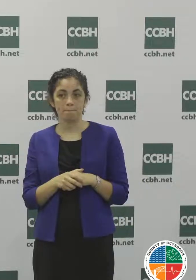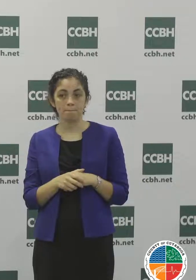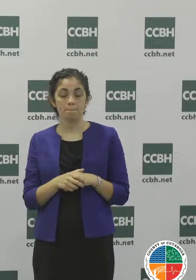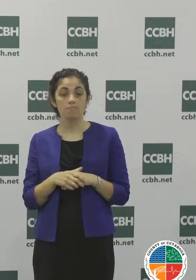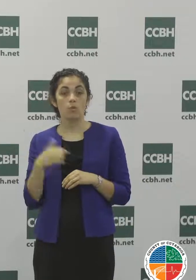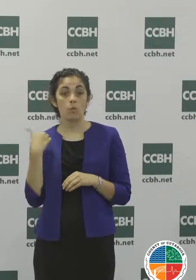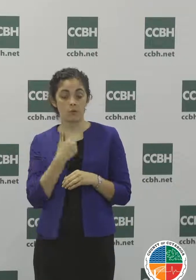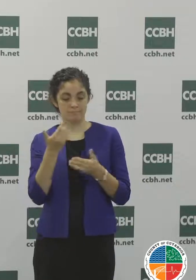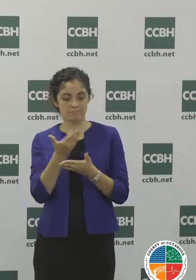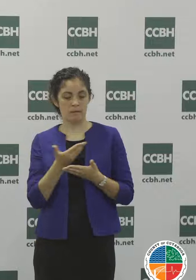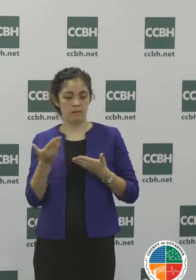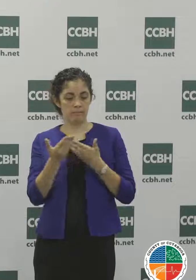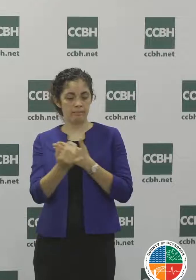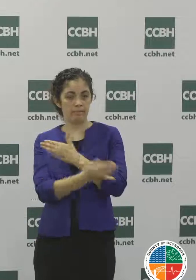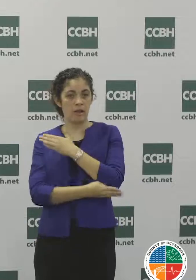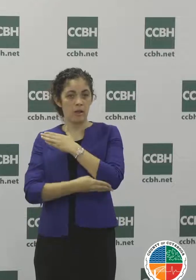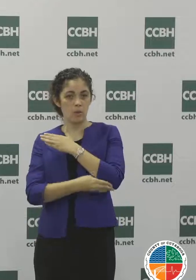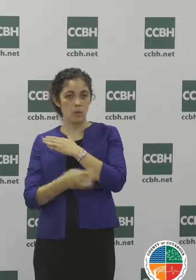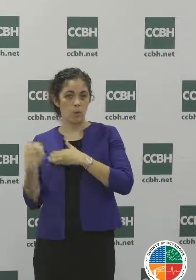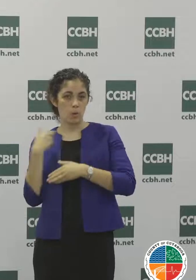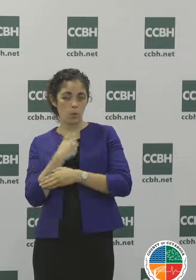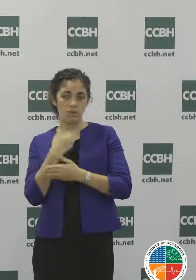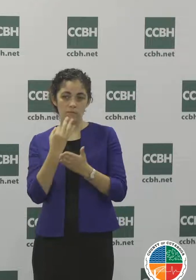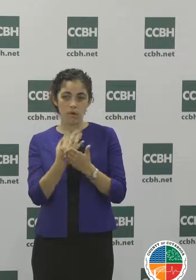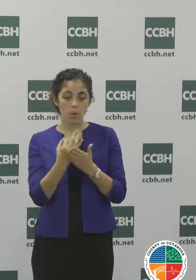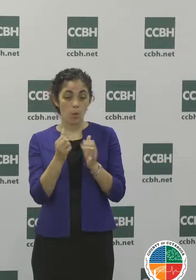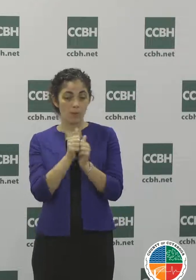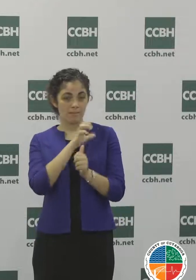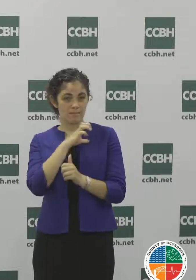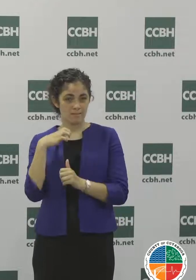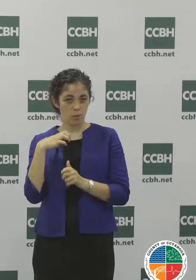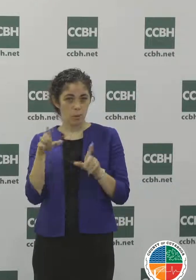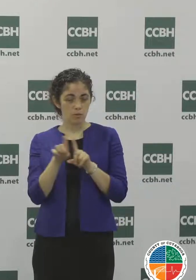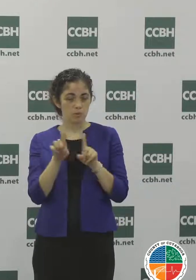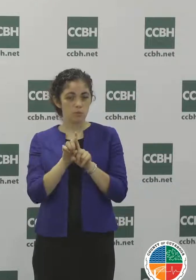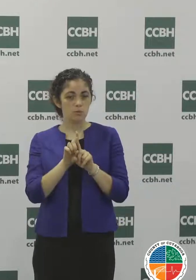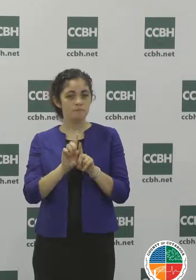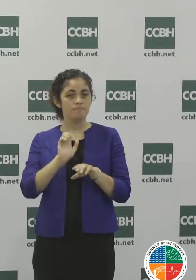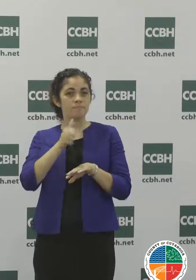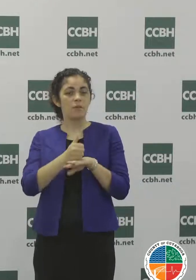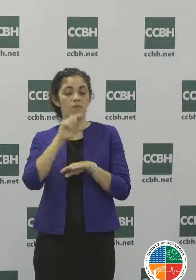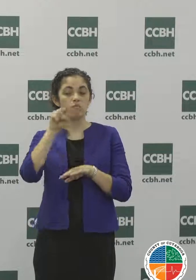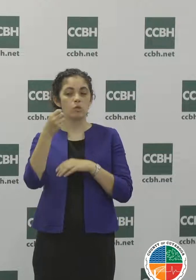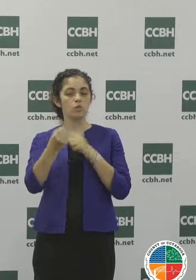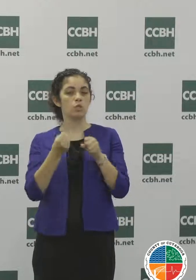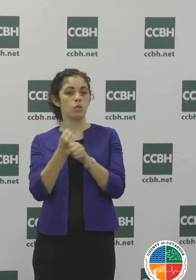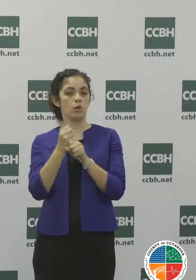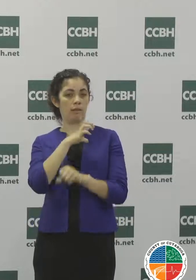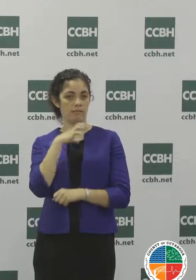We, the county, we fund, along with the city of Cleveland, an initiative called First Year Cleveland.